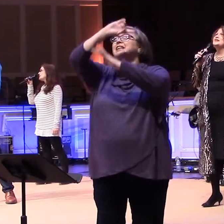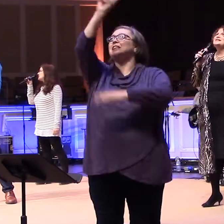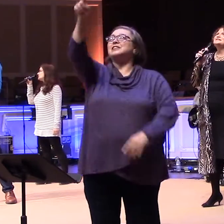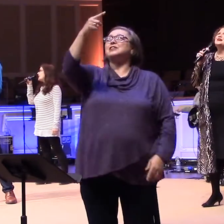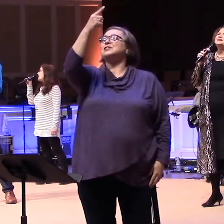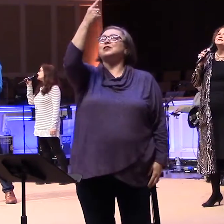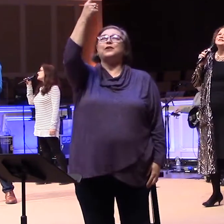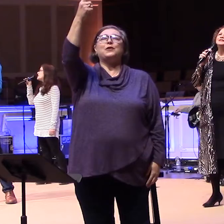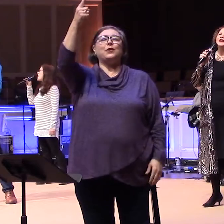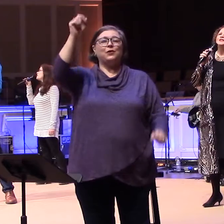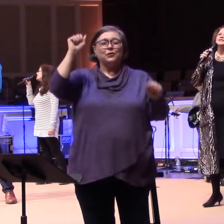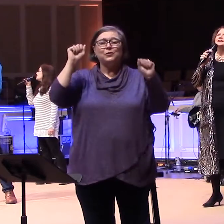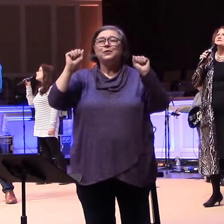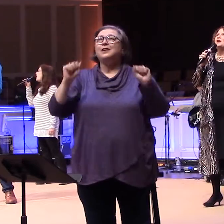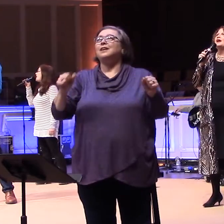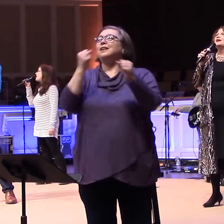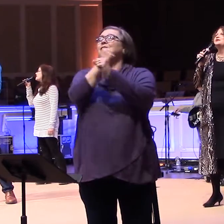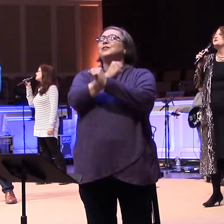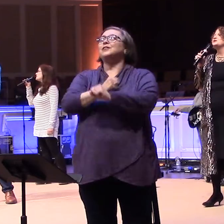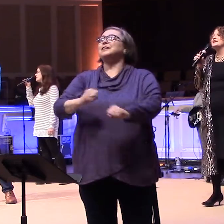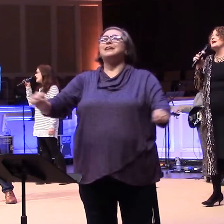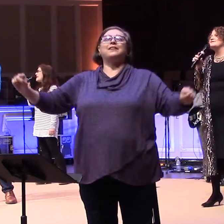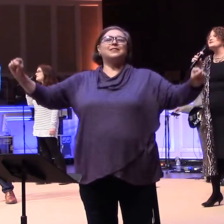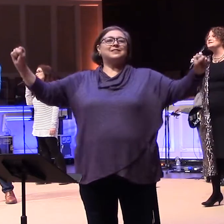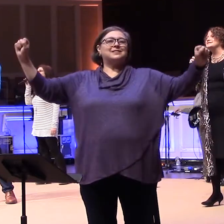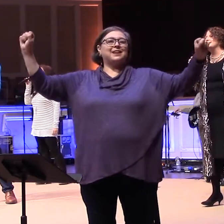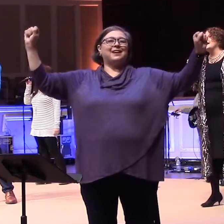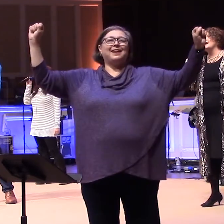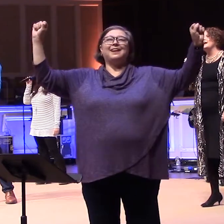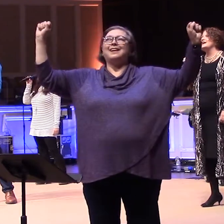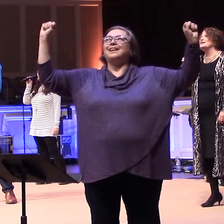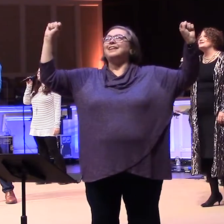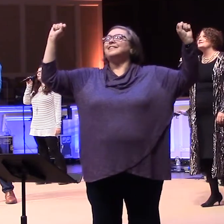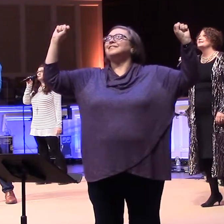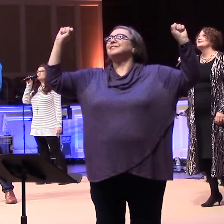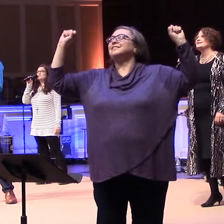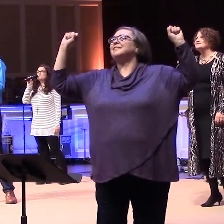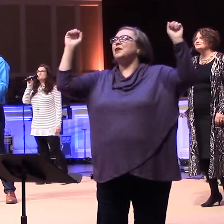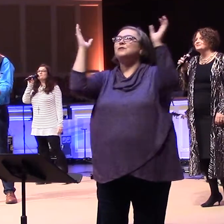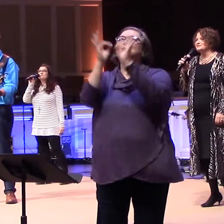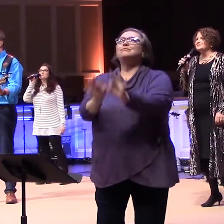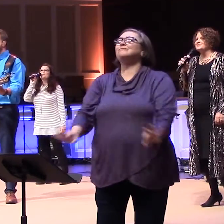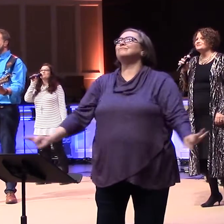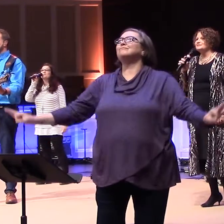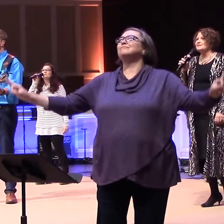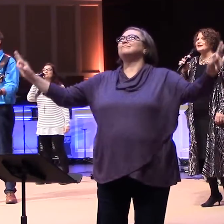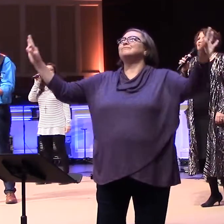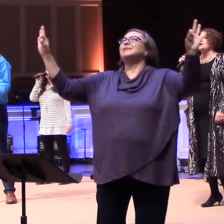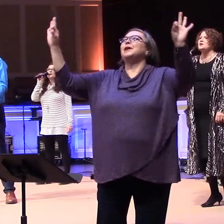And Jesus, the only one who could ever say, he's worthy.